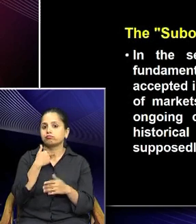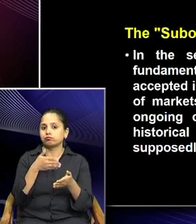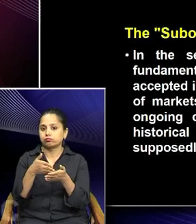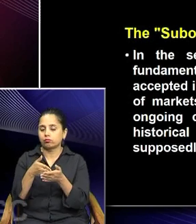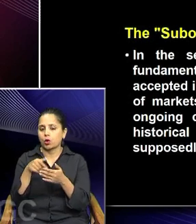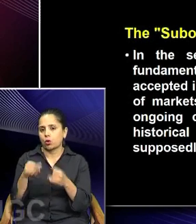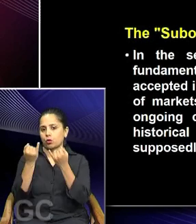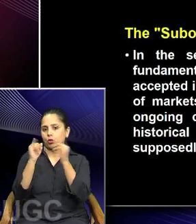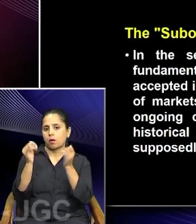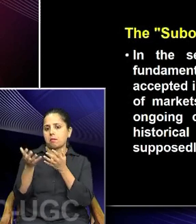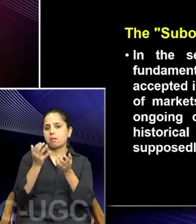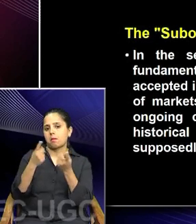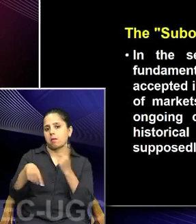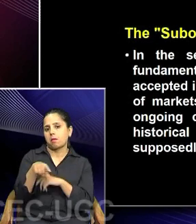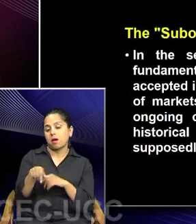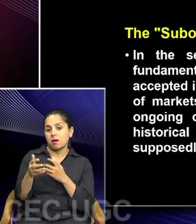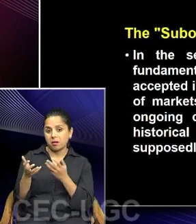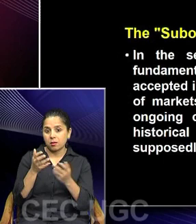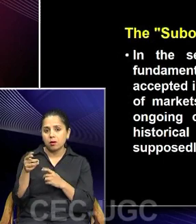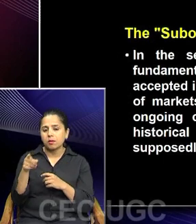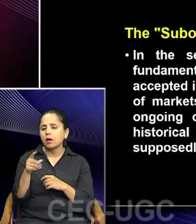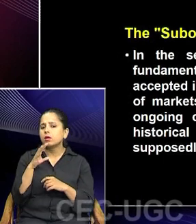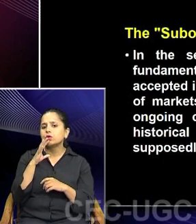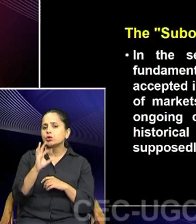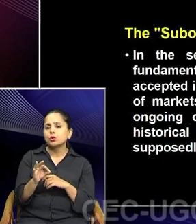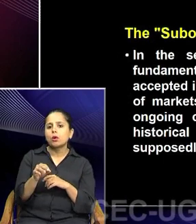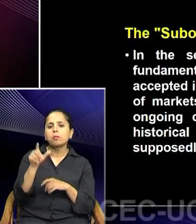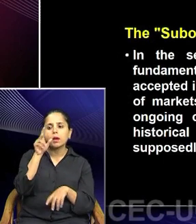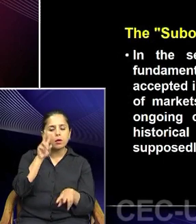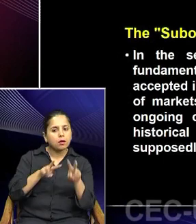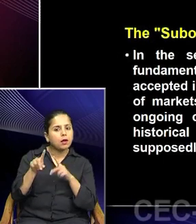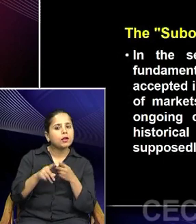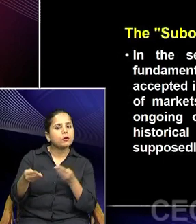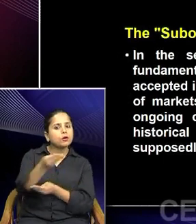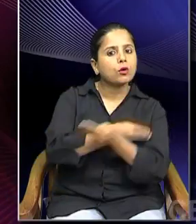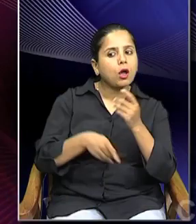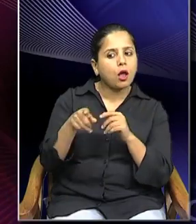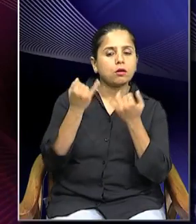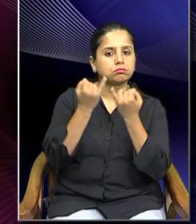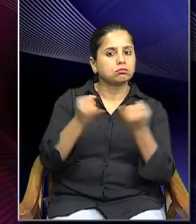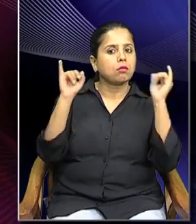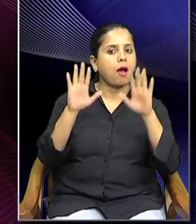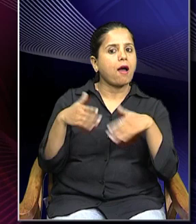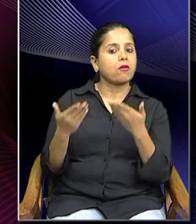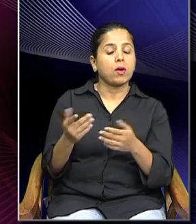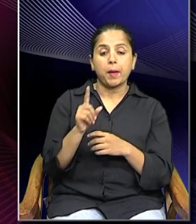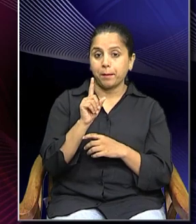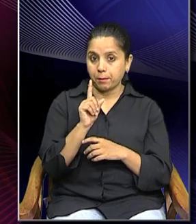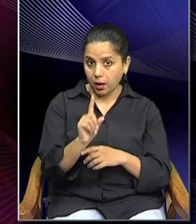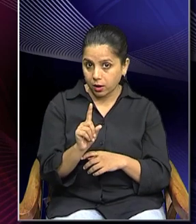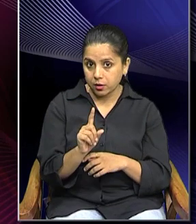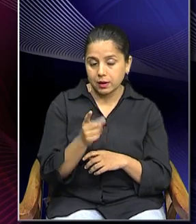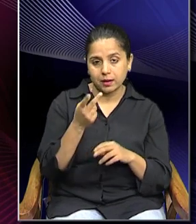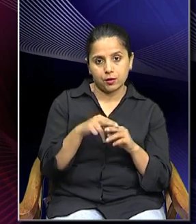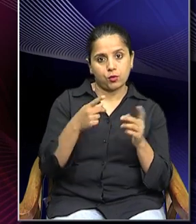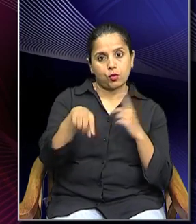autonomous market. So, market was assumed by economists as autonomous. However, if we